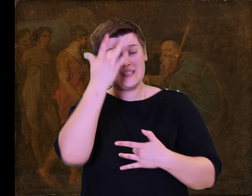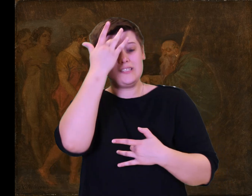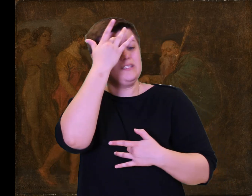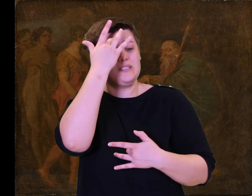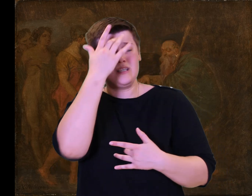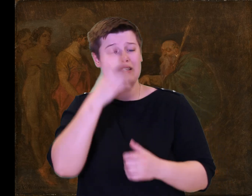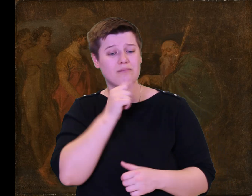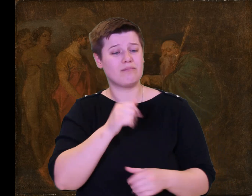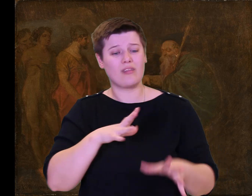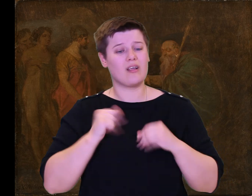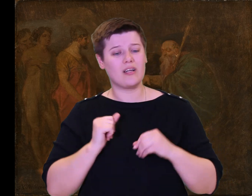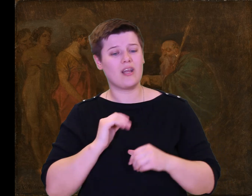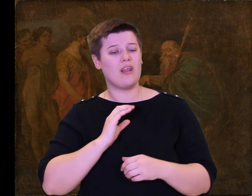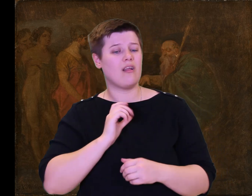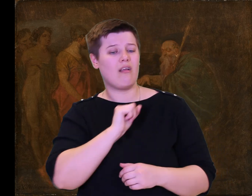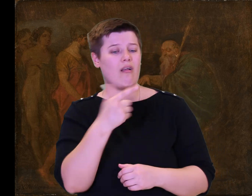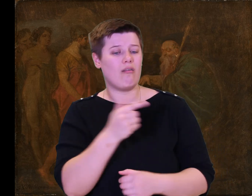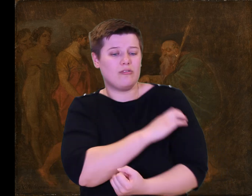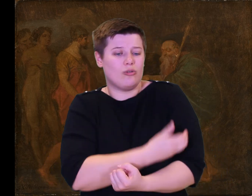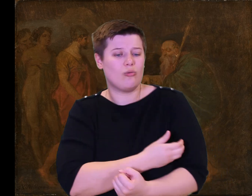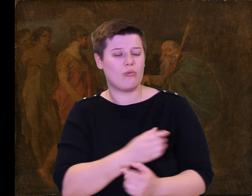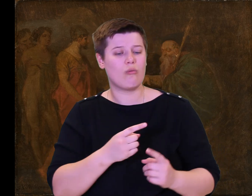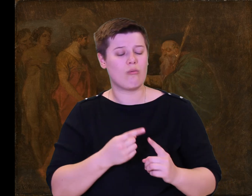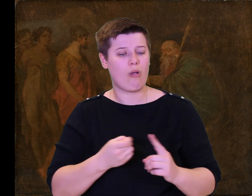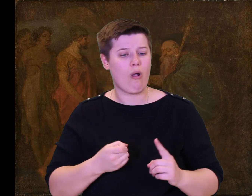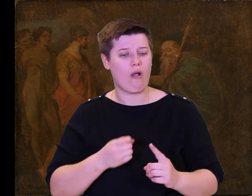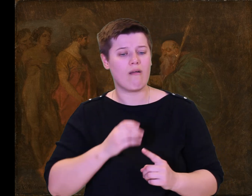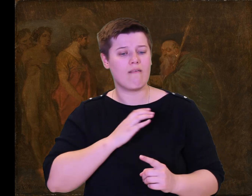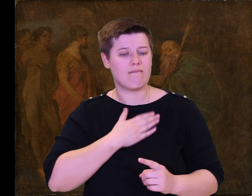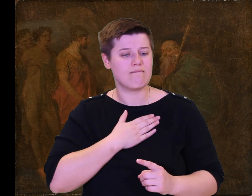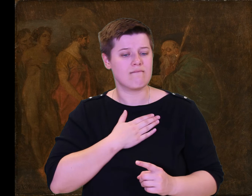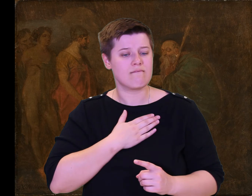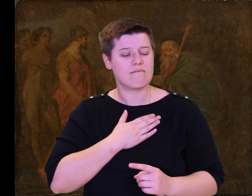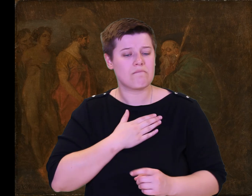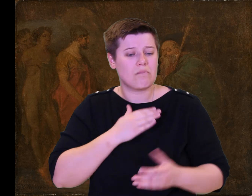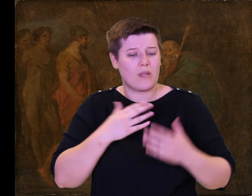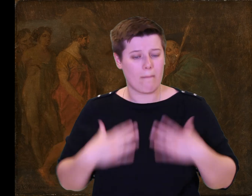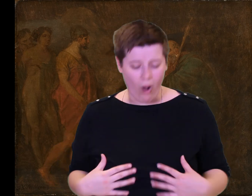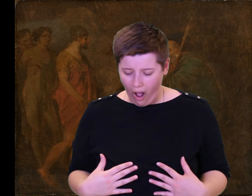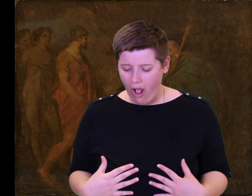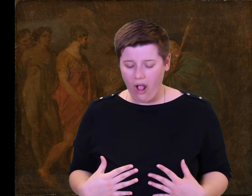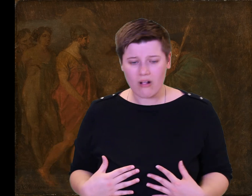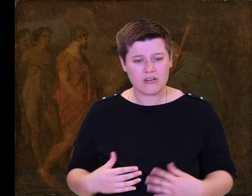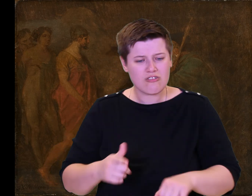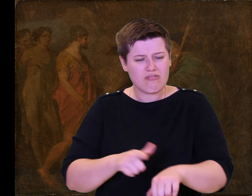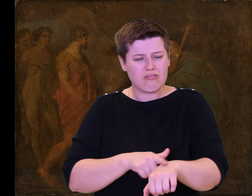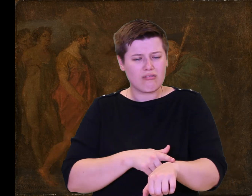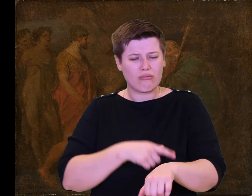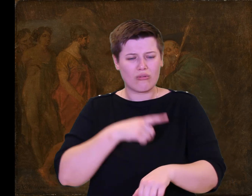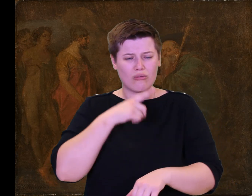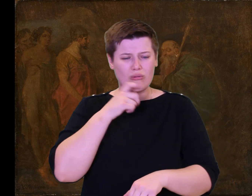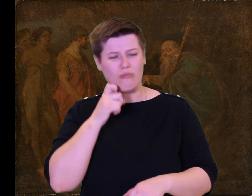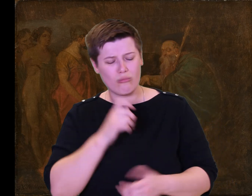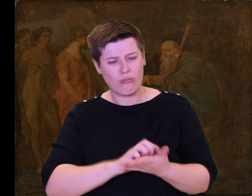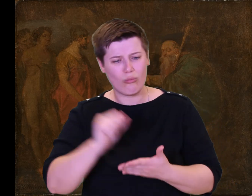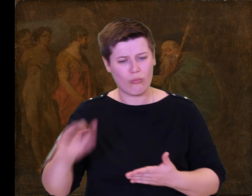easy, and that is why I met my fate and died. It was not some sickness that sucked all the strength from my limbs,